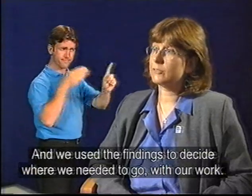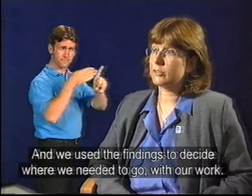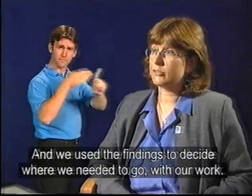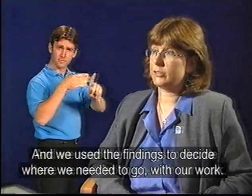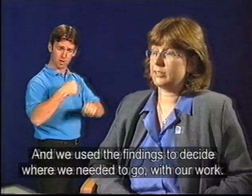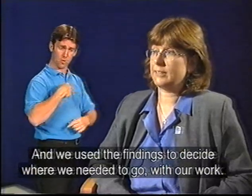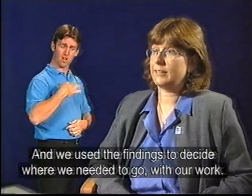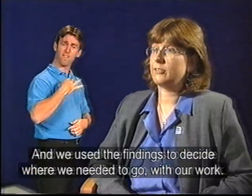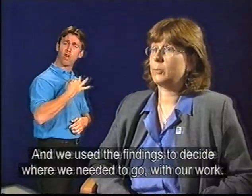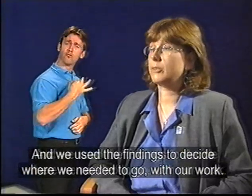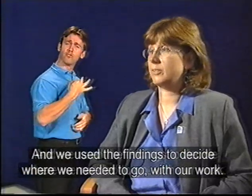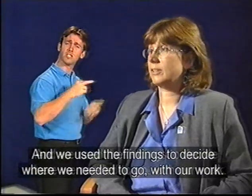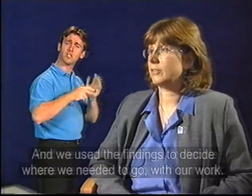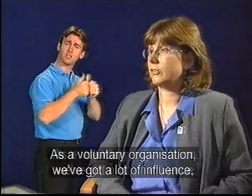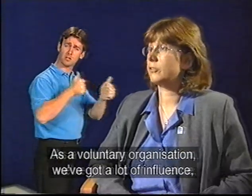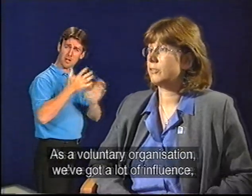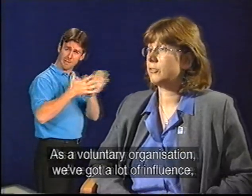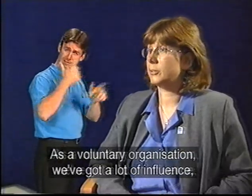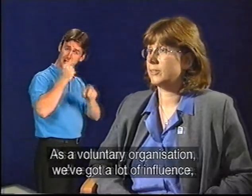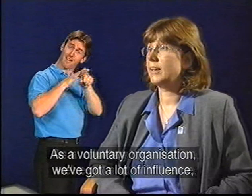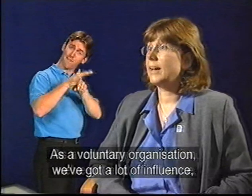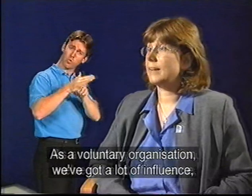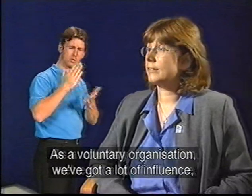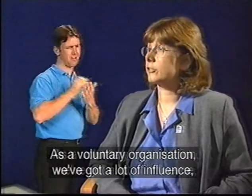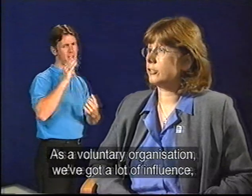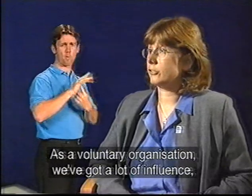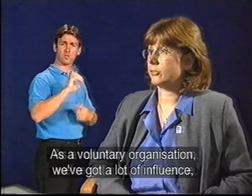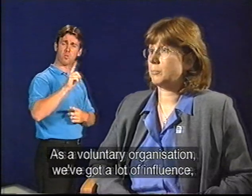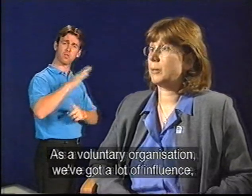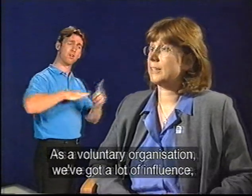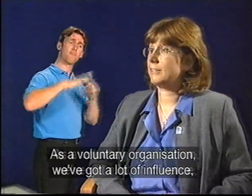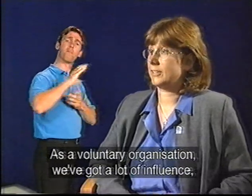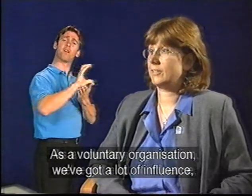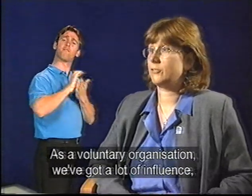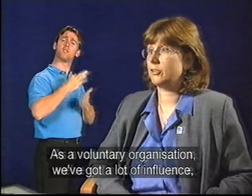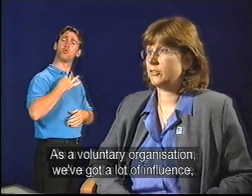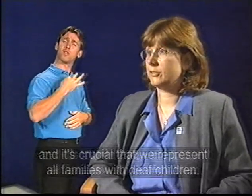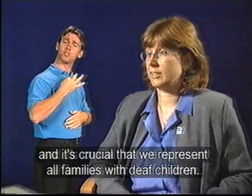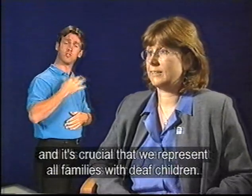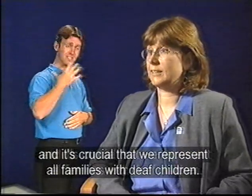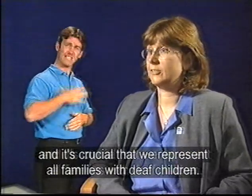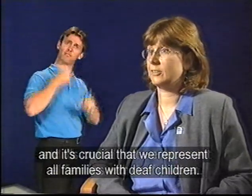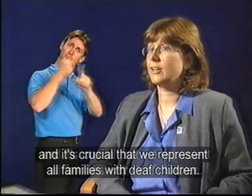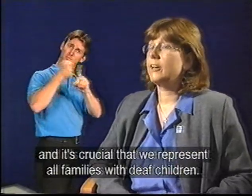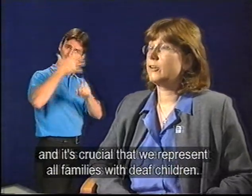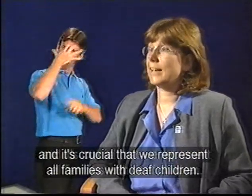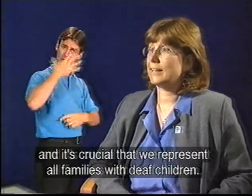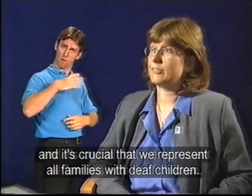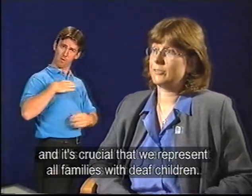voluntary organisation, we've obviously got a lot of influence, and it's crucial that publicly funded voluntary organisations who can have influence